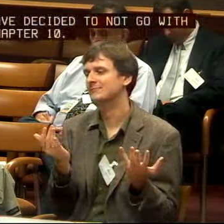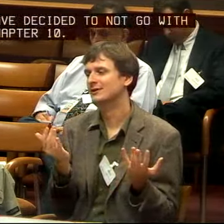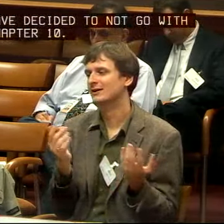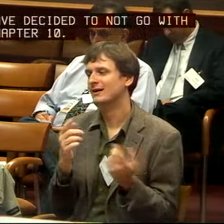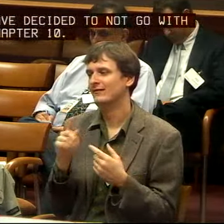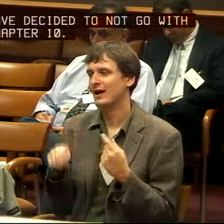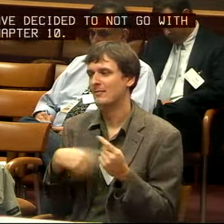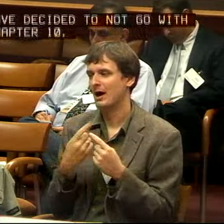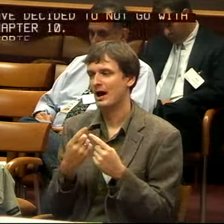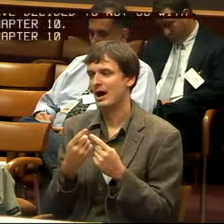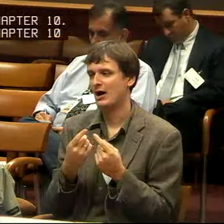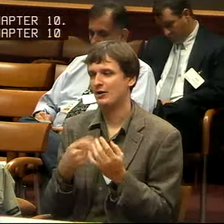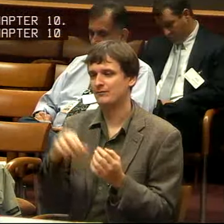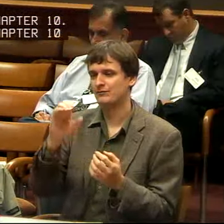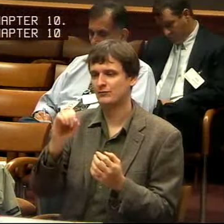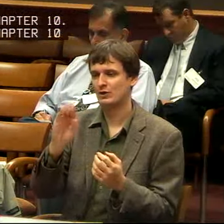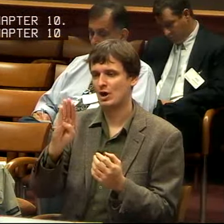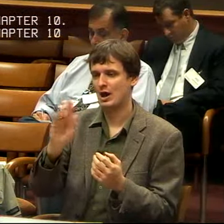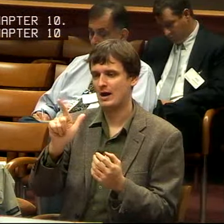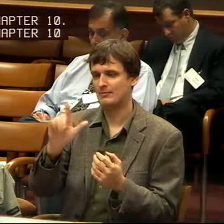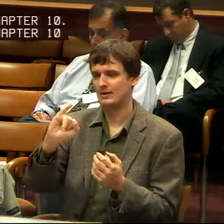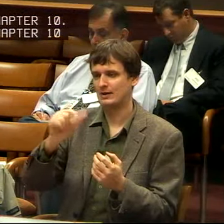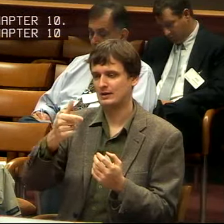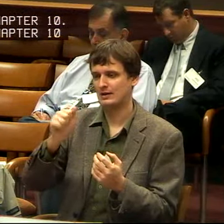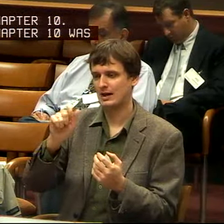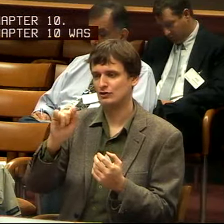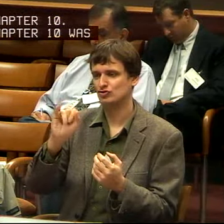was, well, it became